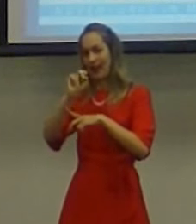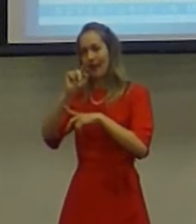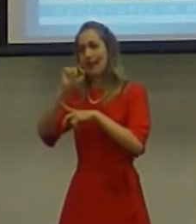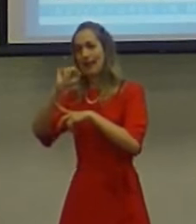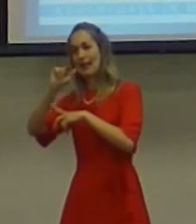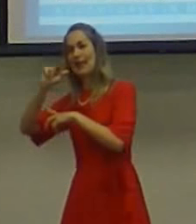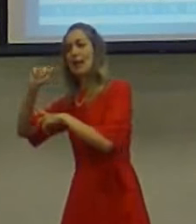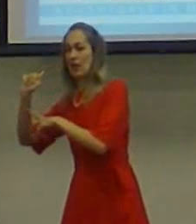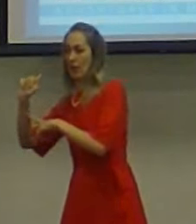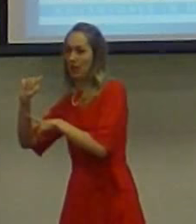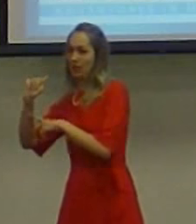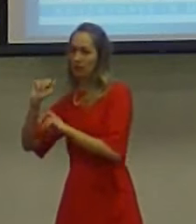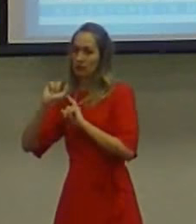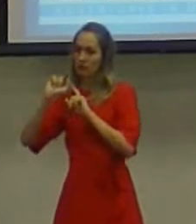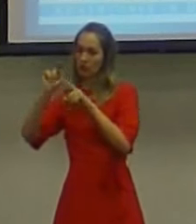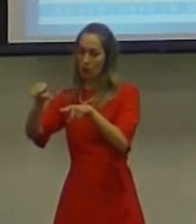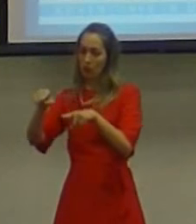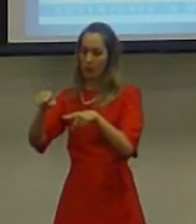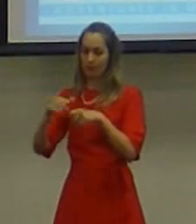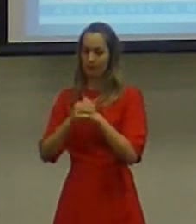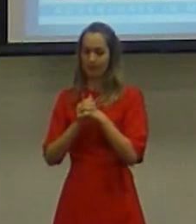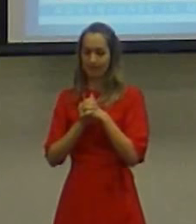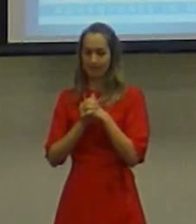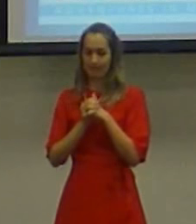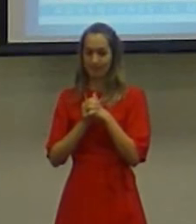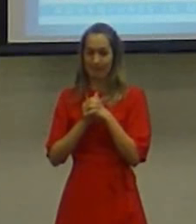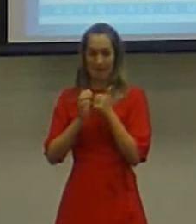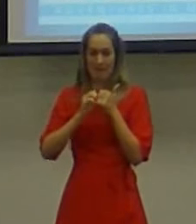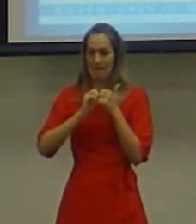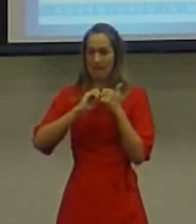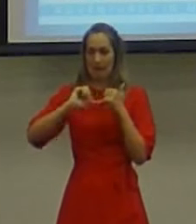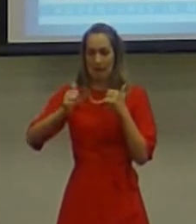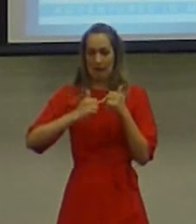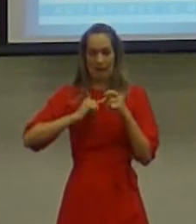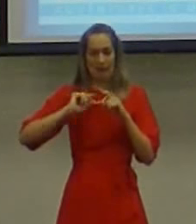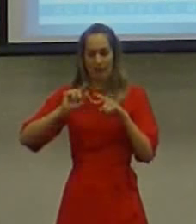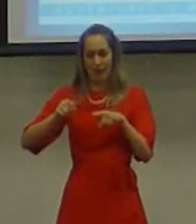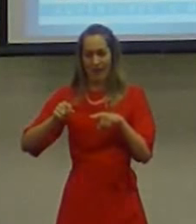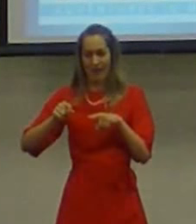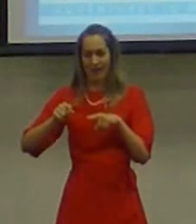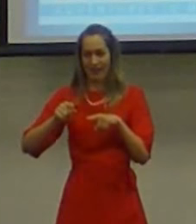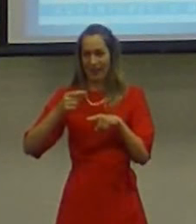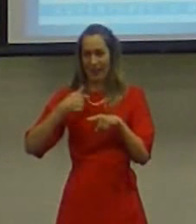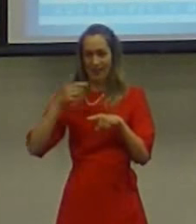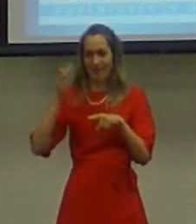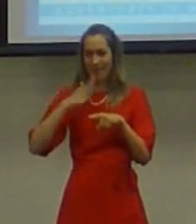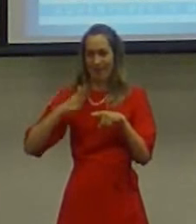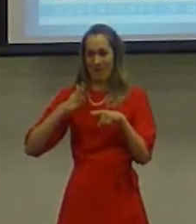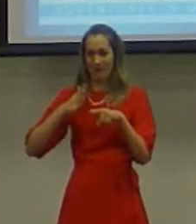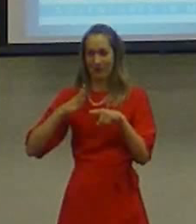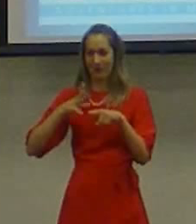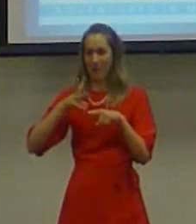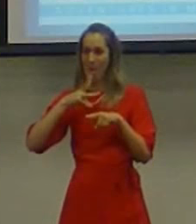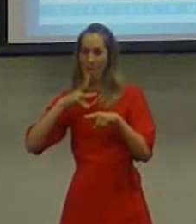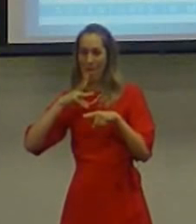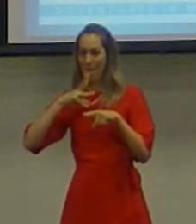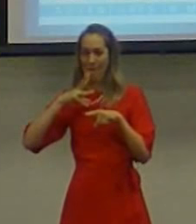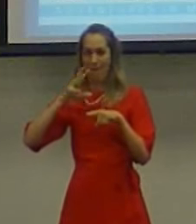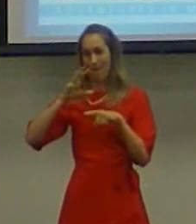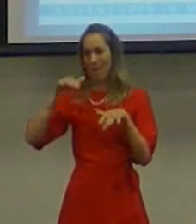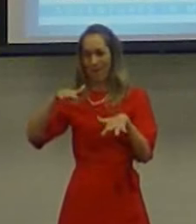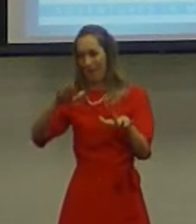really been, I guess, that far out of the country. I've been out of the country, but never across a body of water or anything like that. And